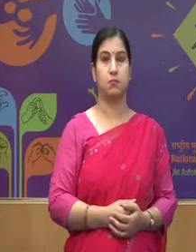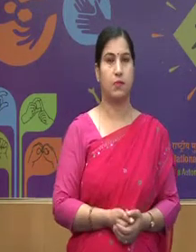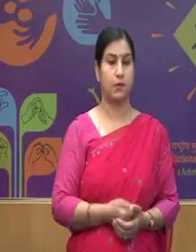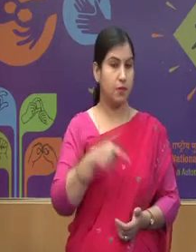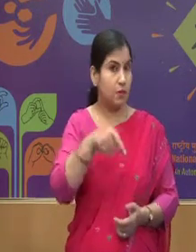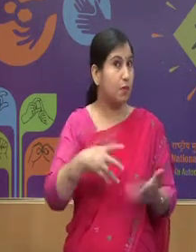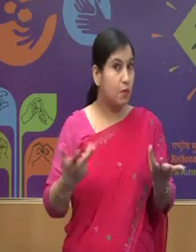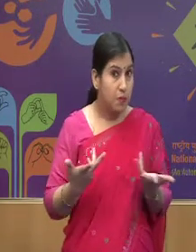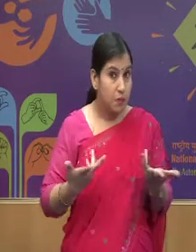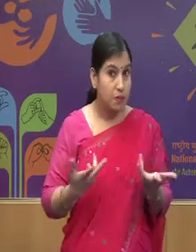Due to